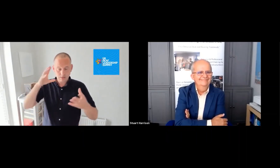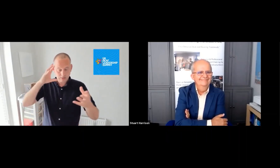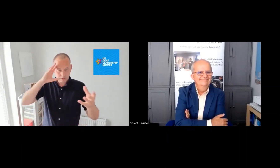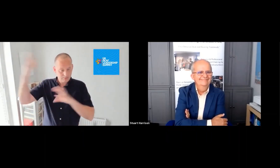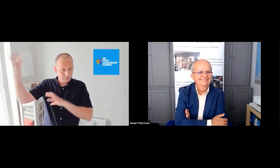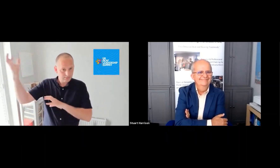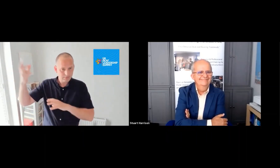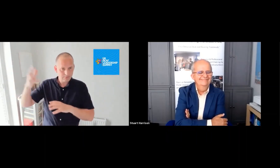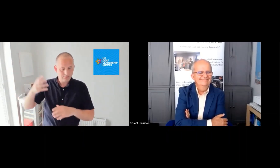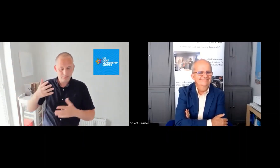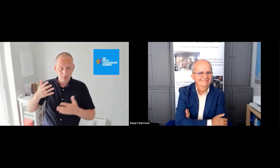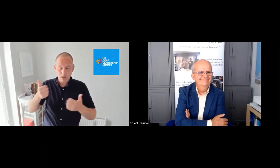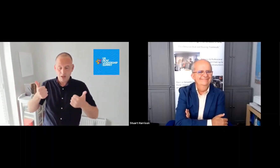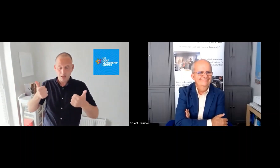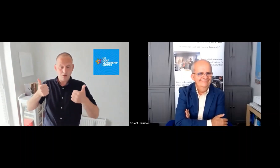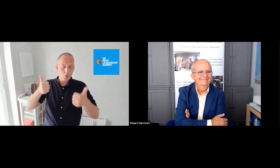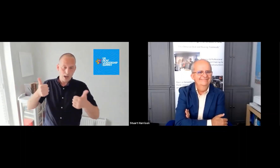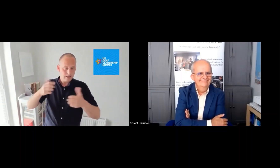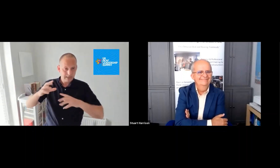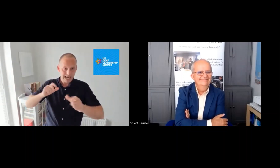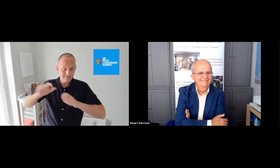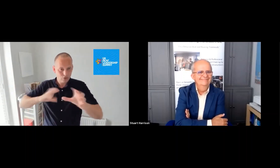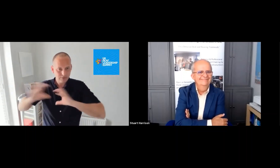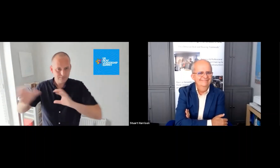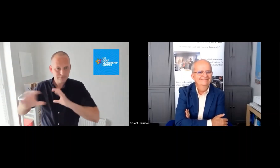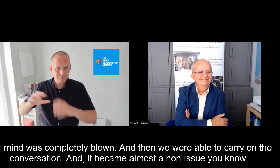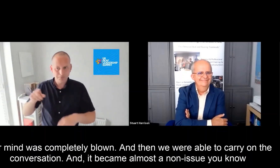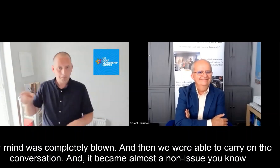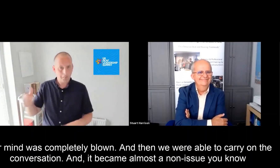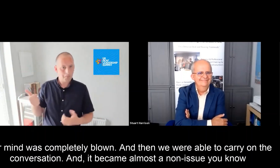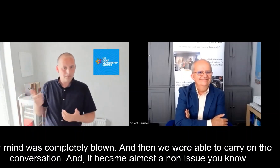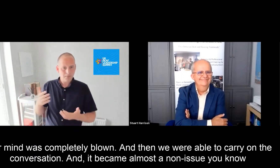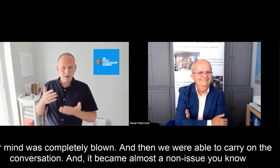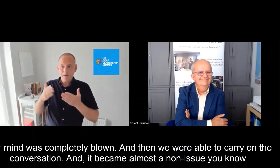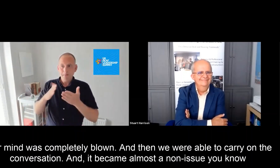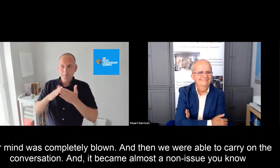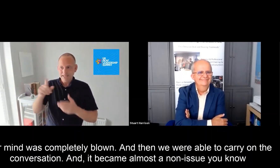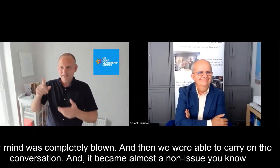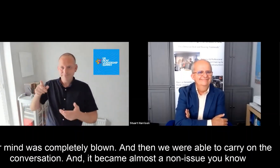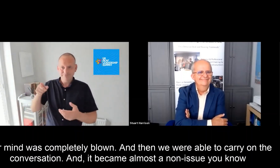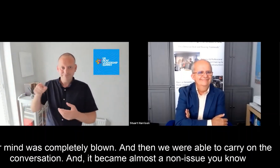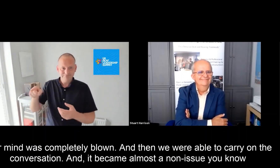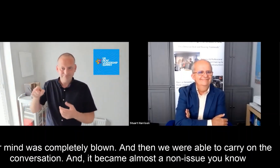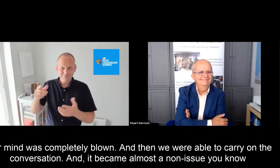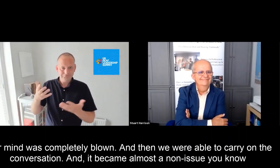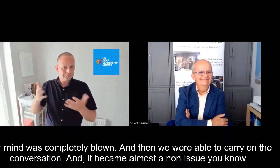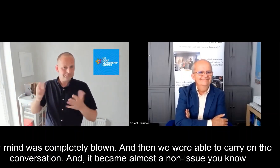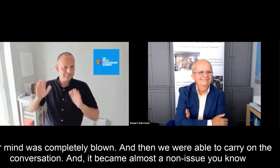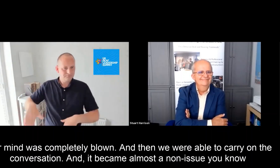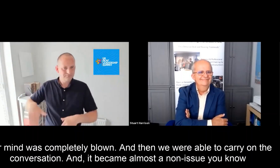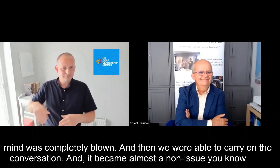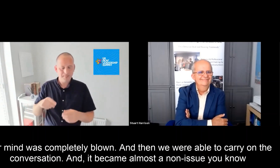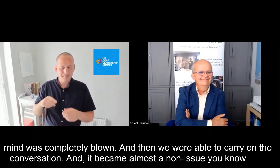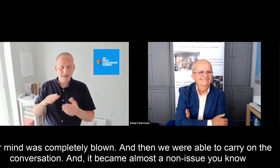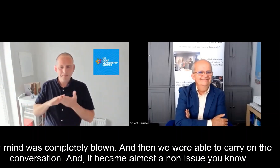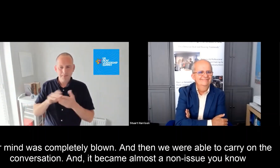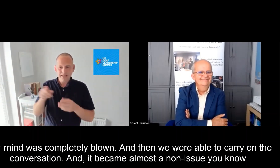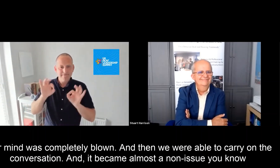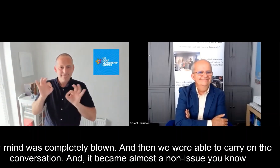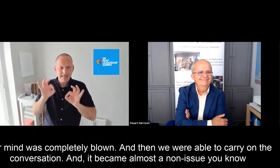And her mind was completely blown. And then we were able to carry on the conversation. And it